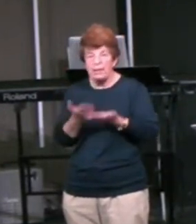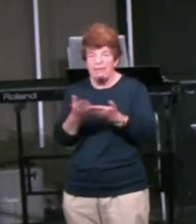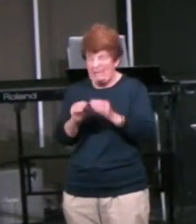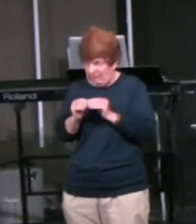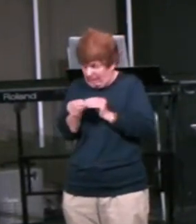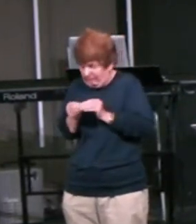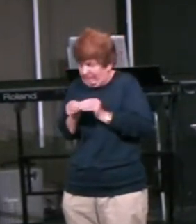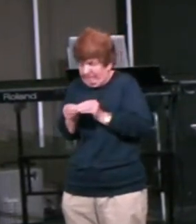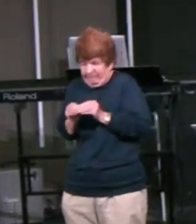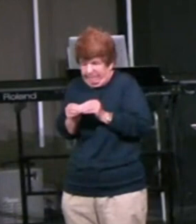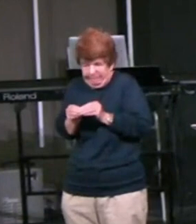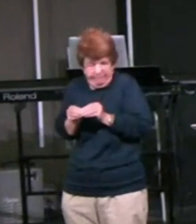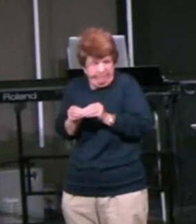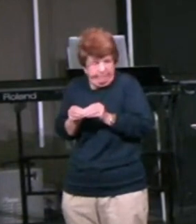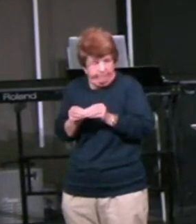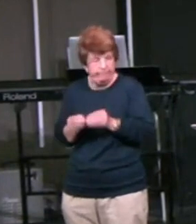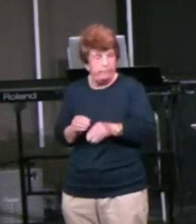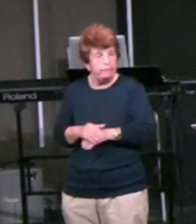Manipulative messages.